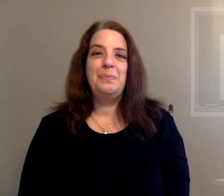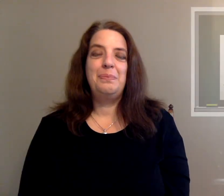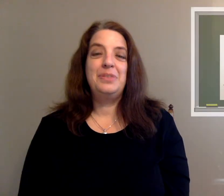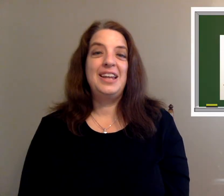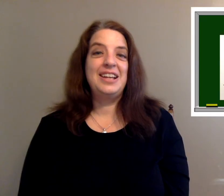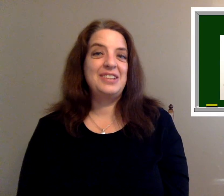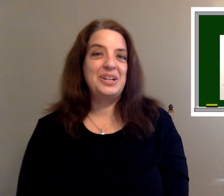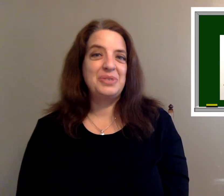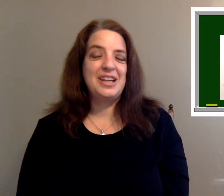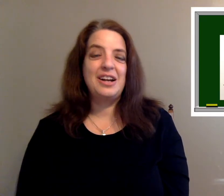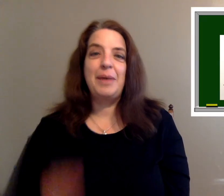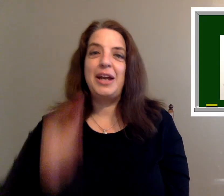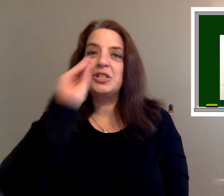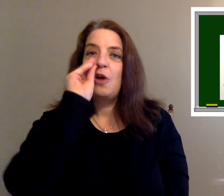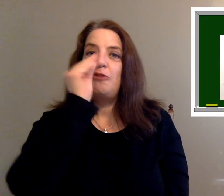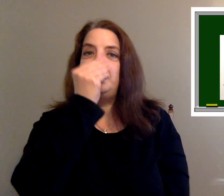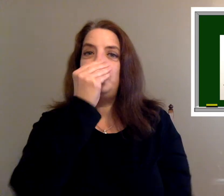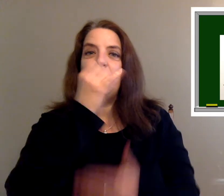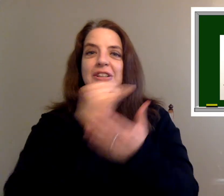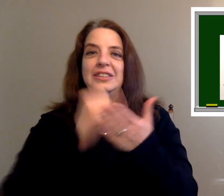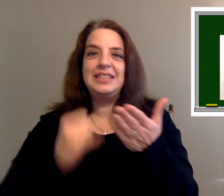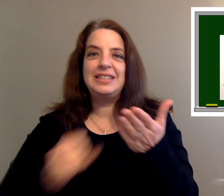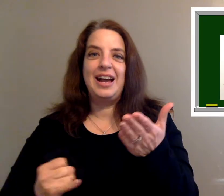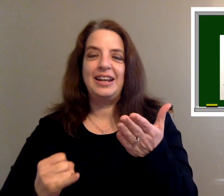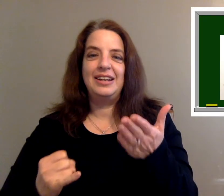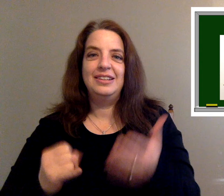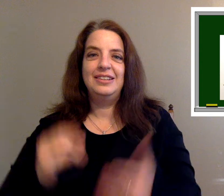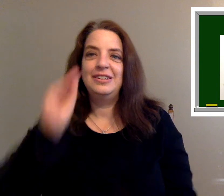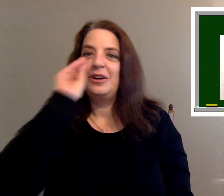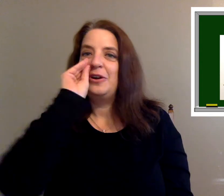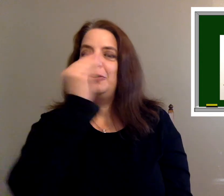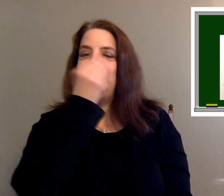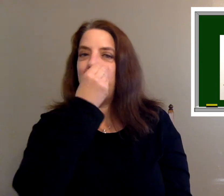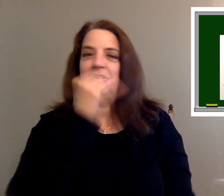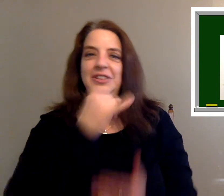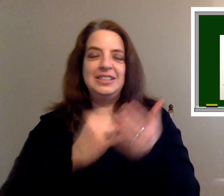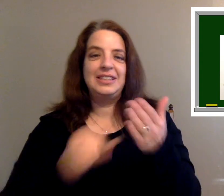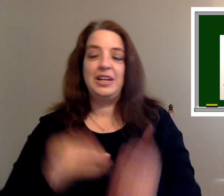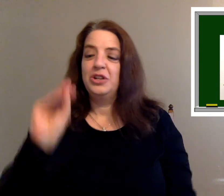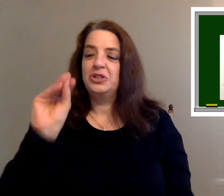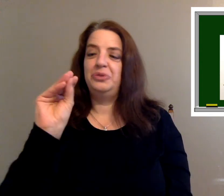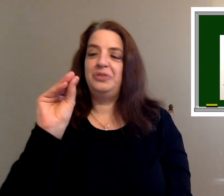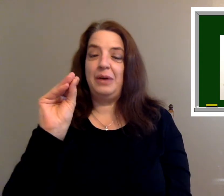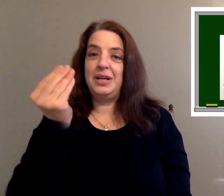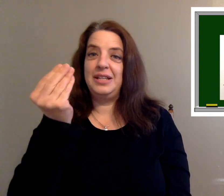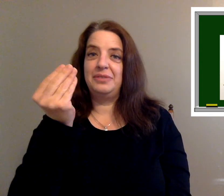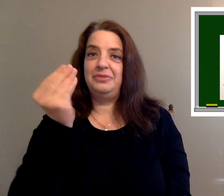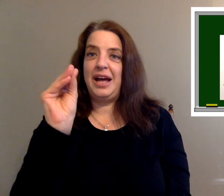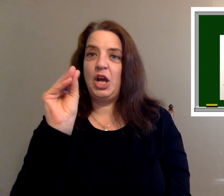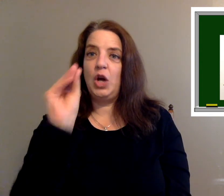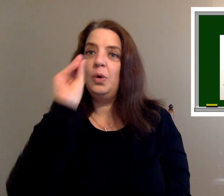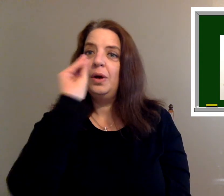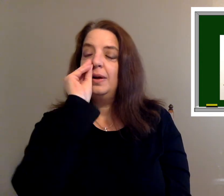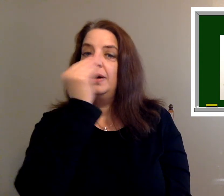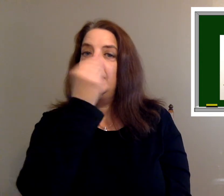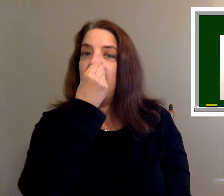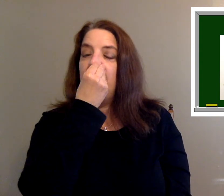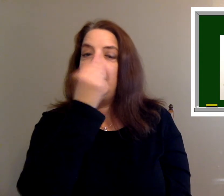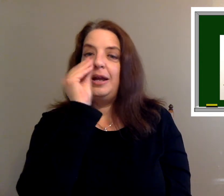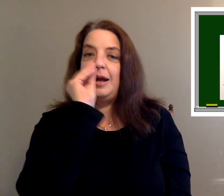The next class we're going to talk about is Floral Design. Floral Design. So flower is a flat O under